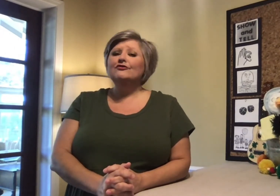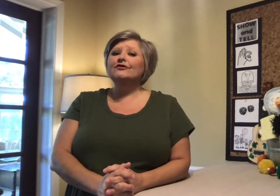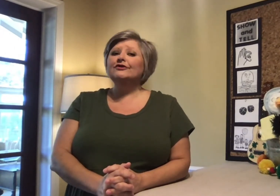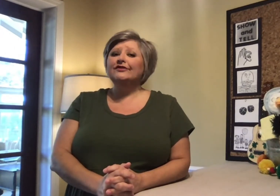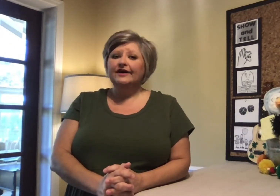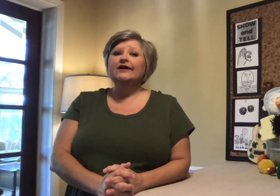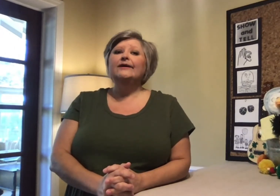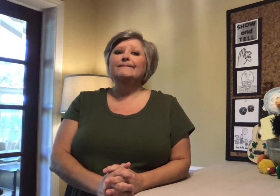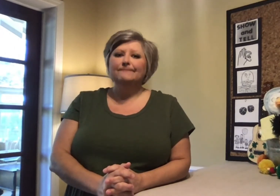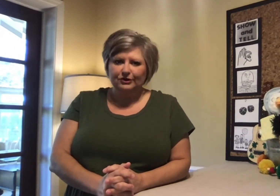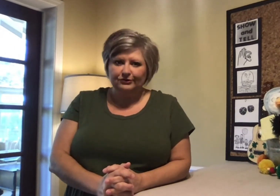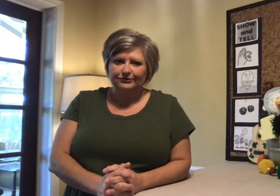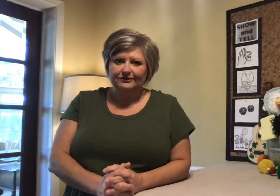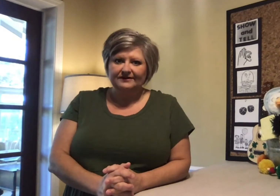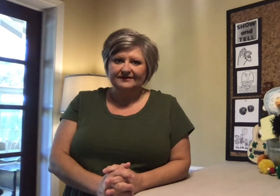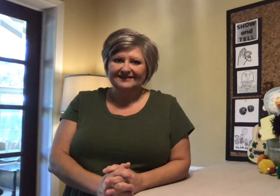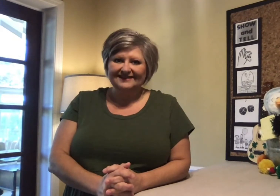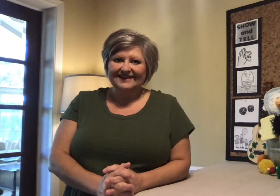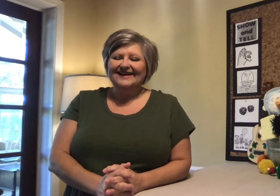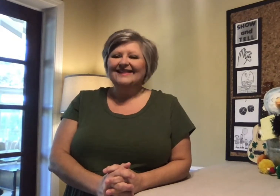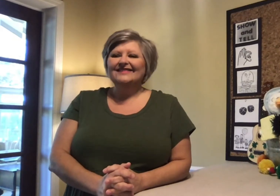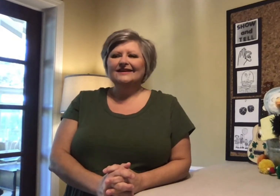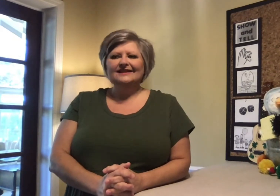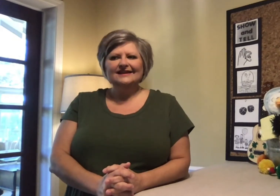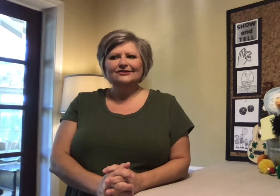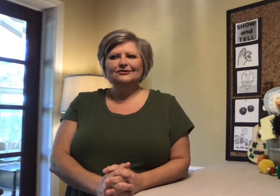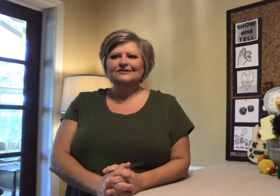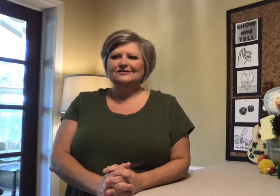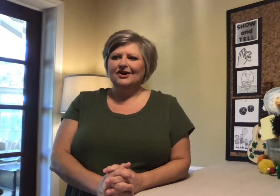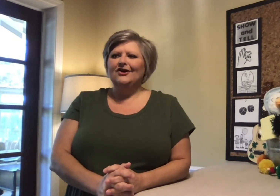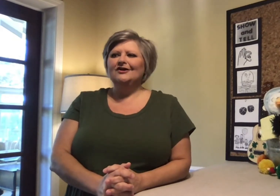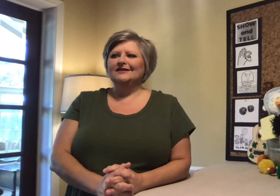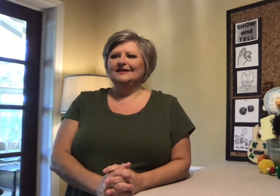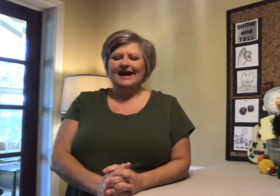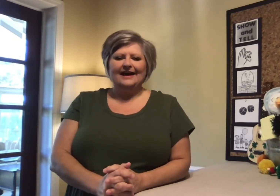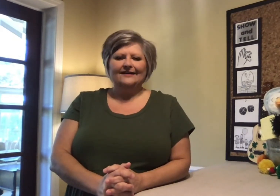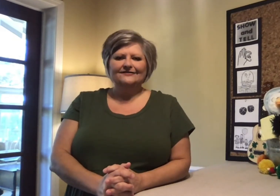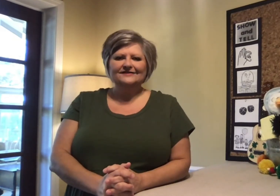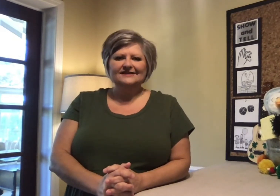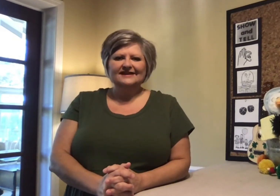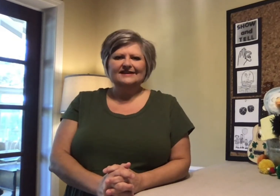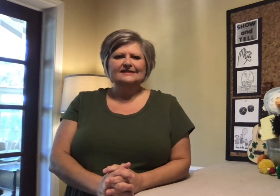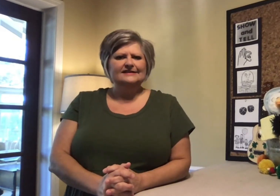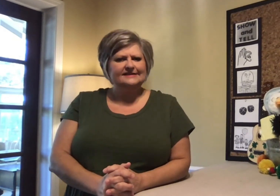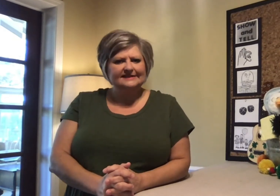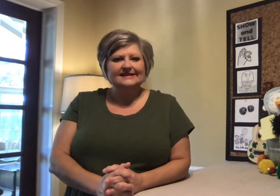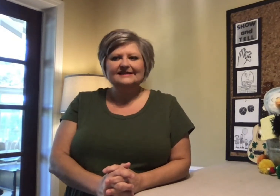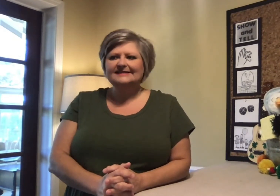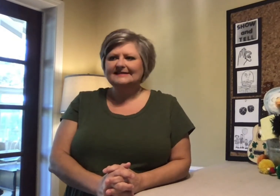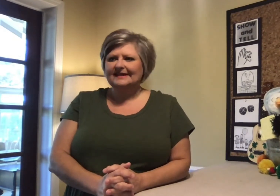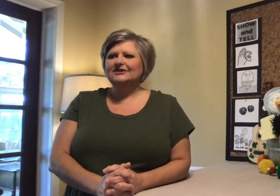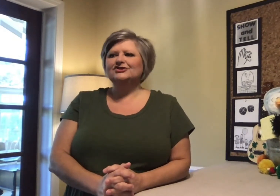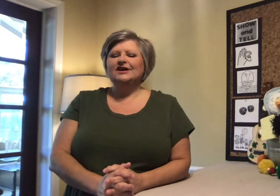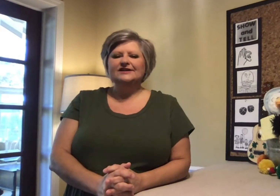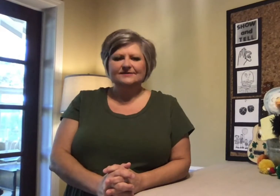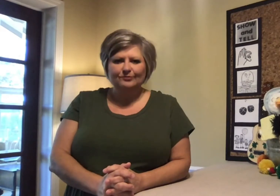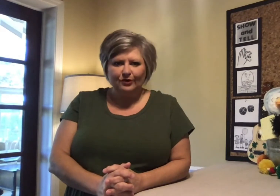over the moon. The little dog laughed to see such a